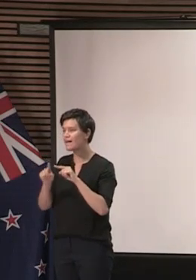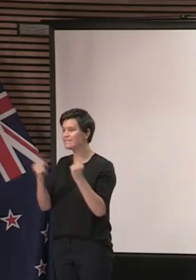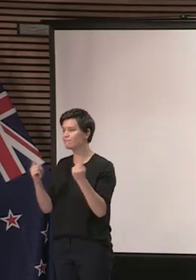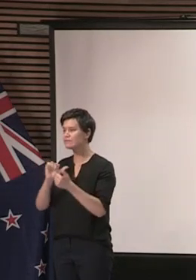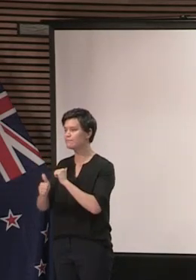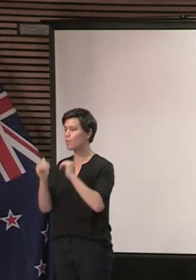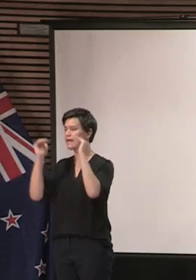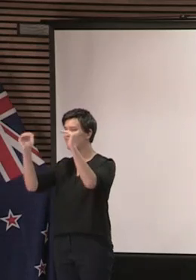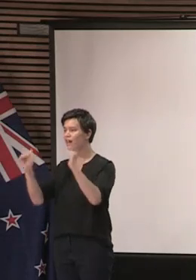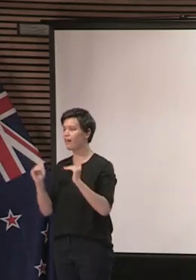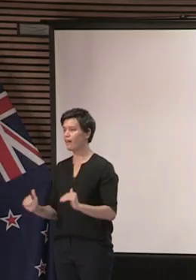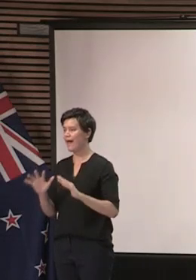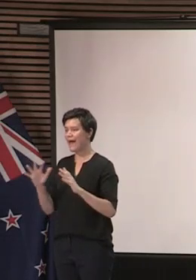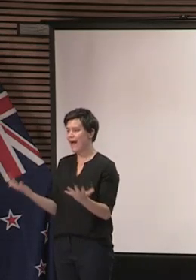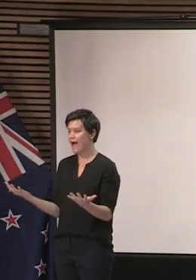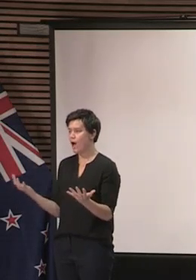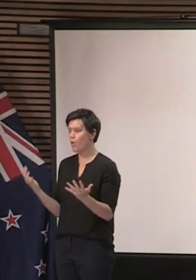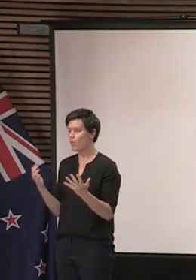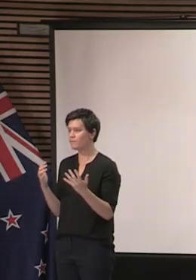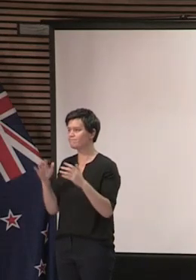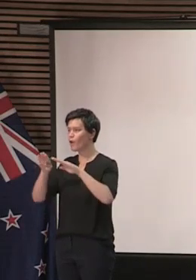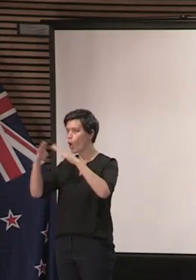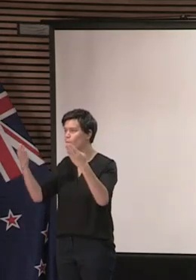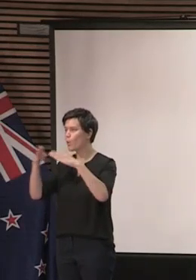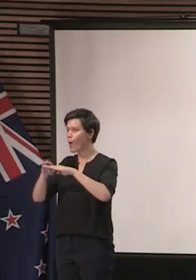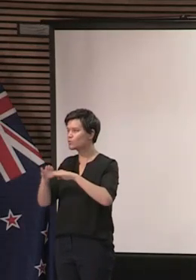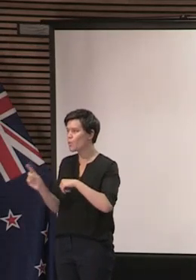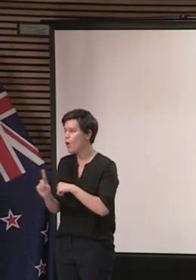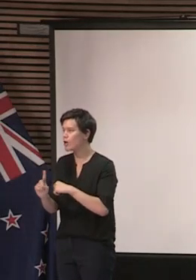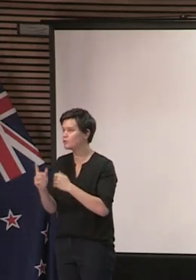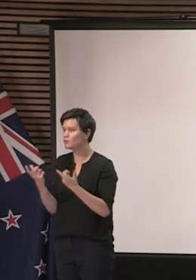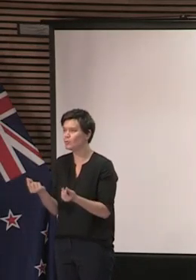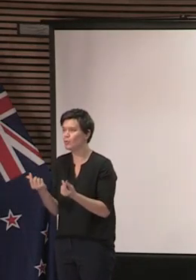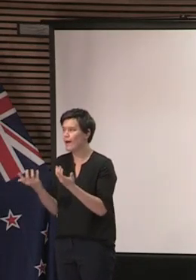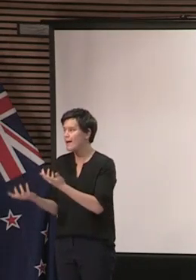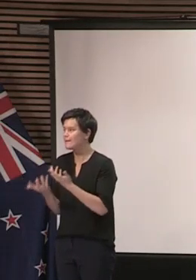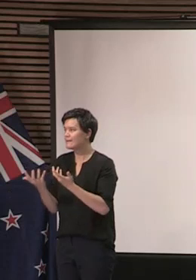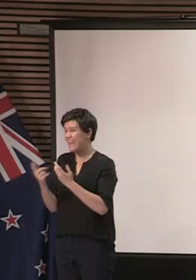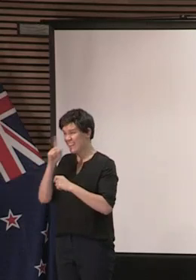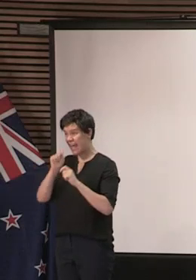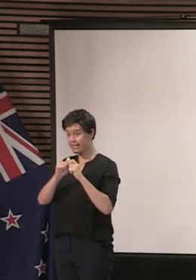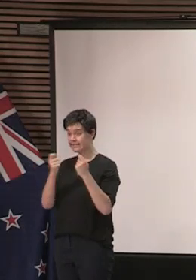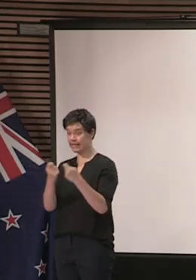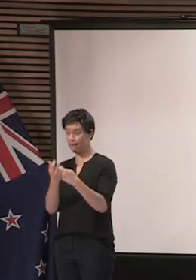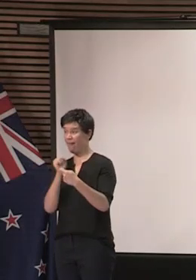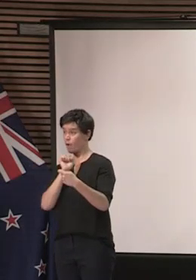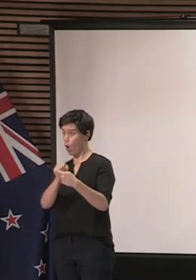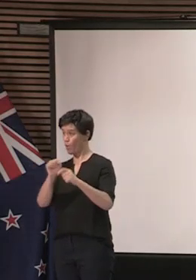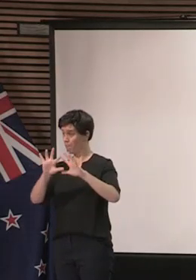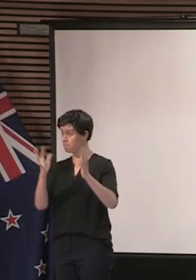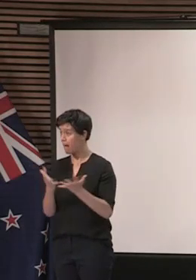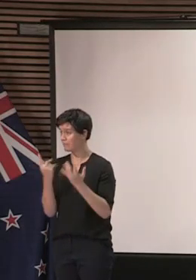lower down in the alert system. Are there ways that we can create almost bubbles for teams that are in